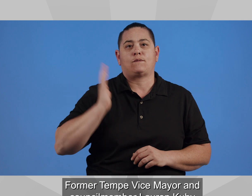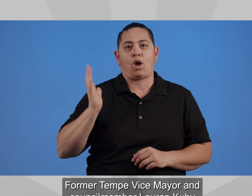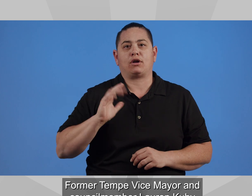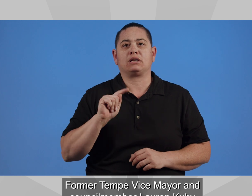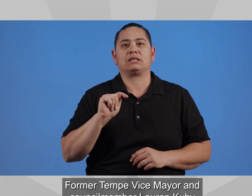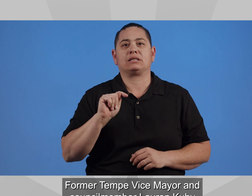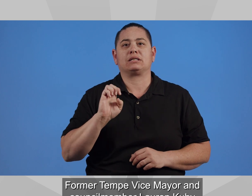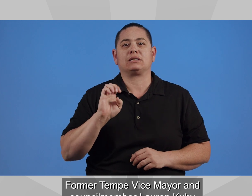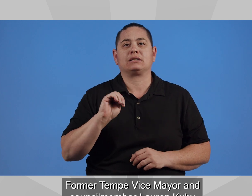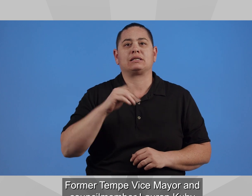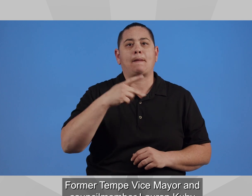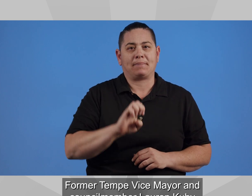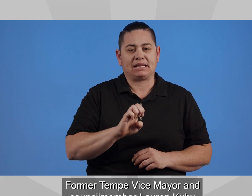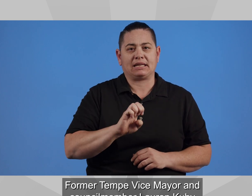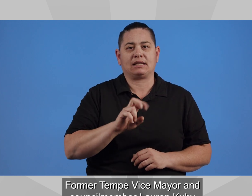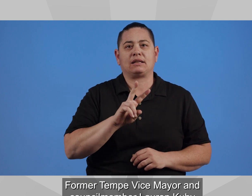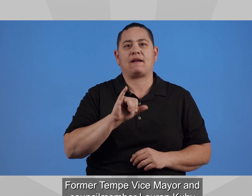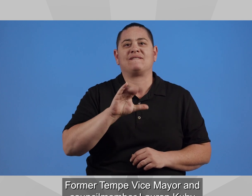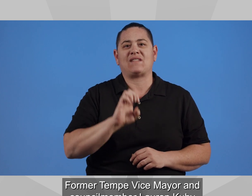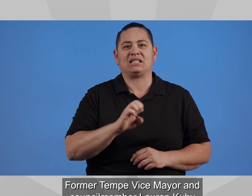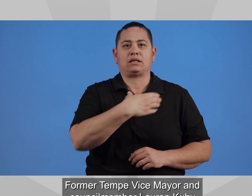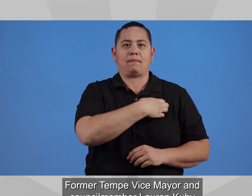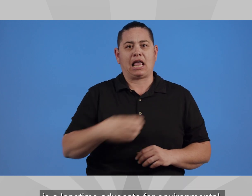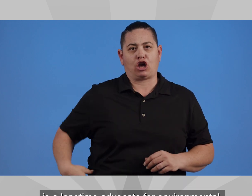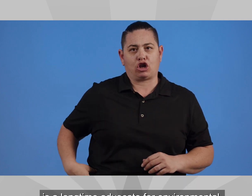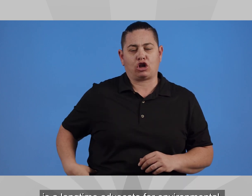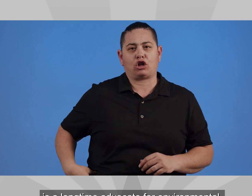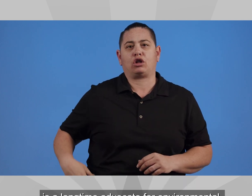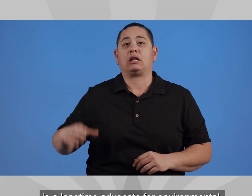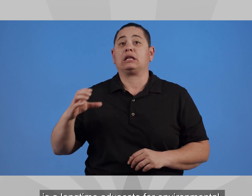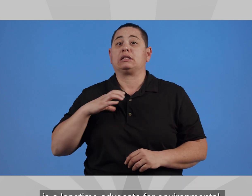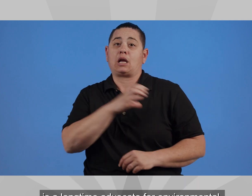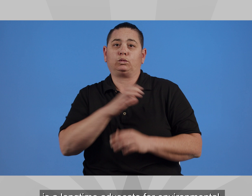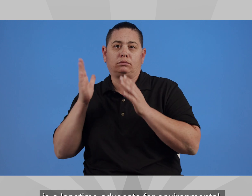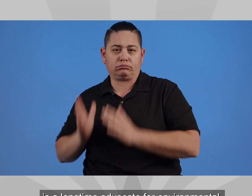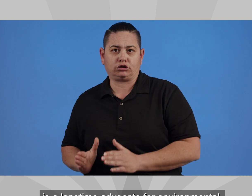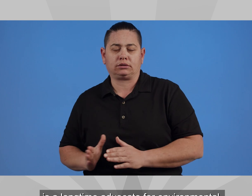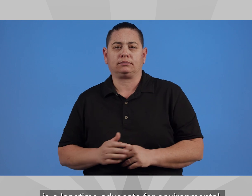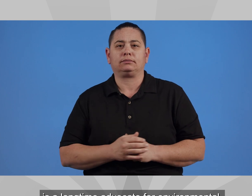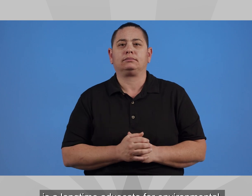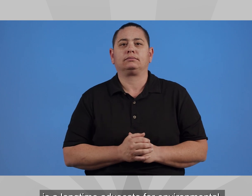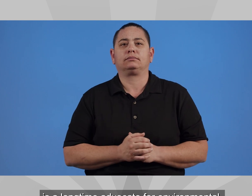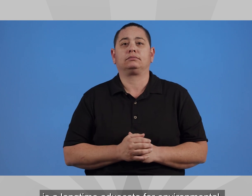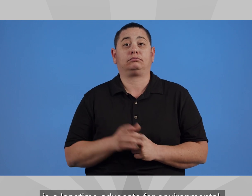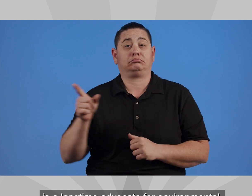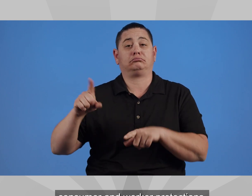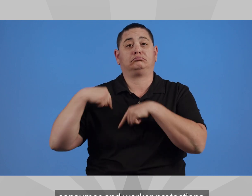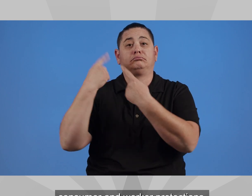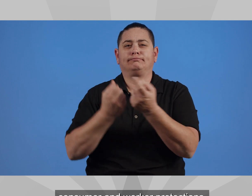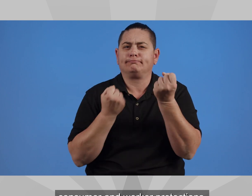Former Tempe Vice Mayor and Council Member Lauren Kuby is a longtime advocate for